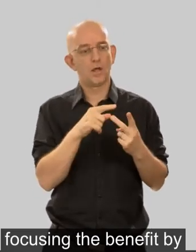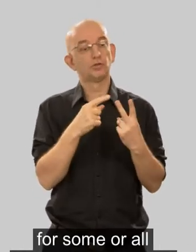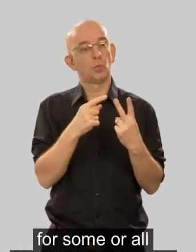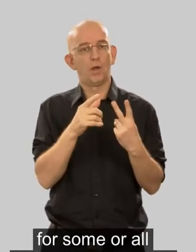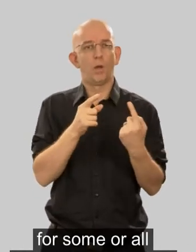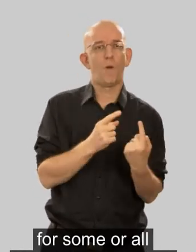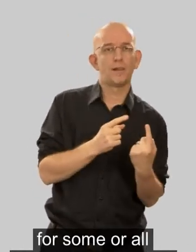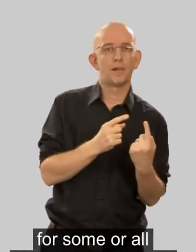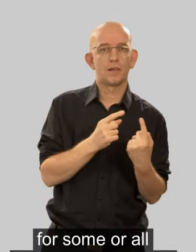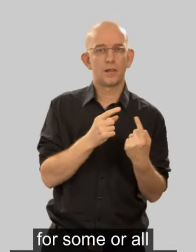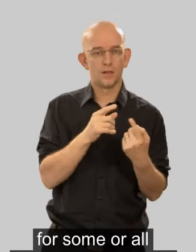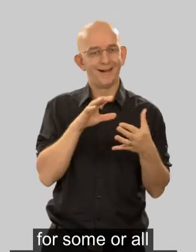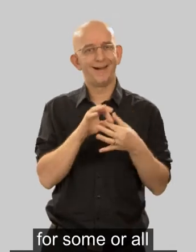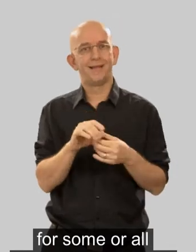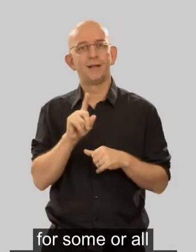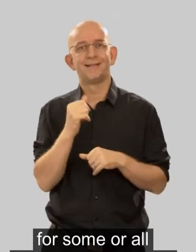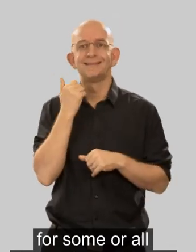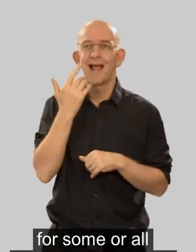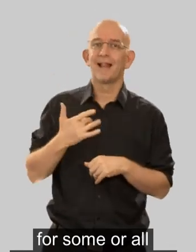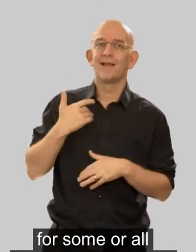for some or all daily living activities,